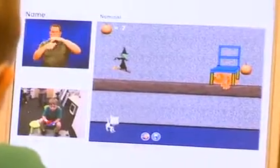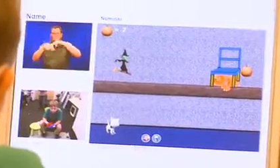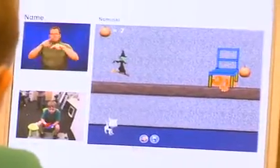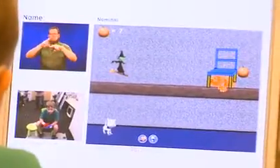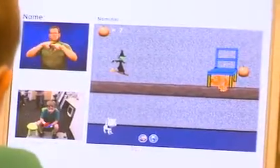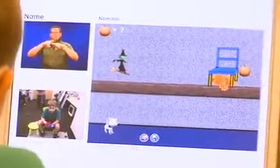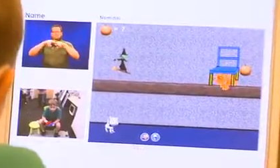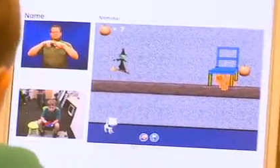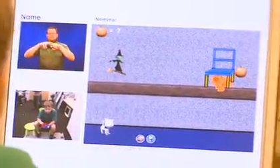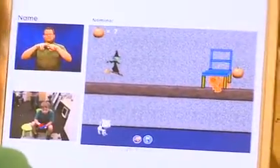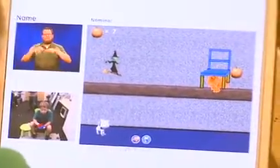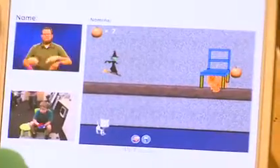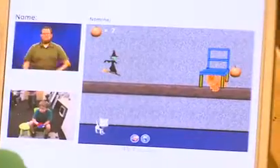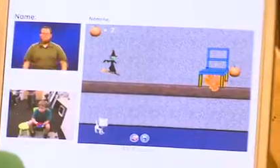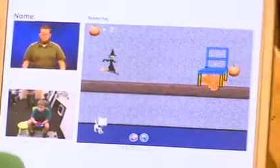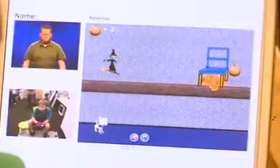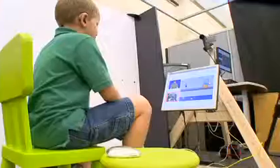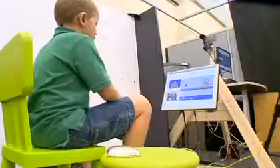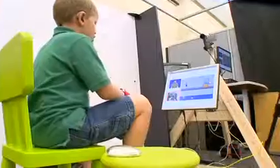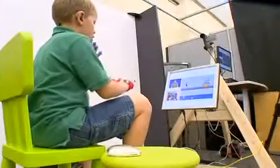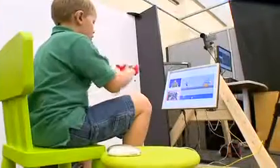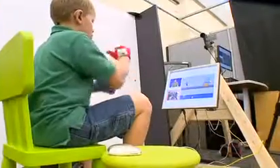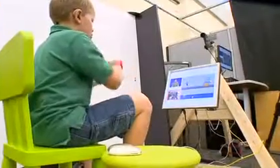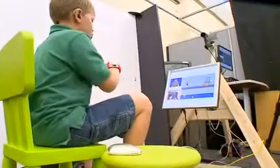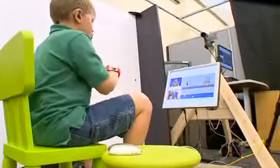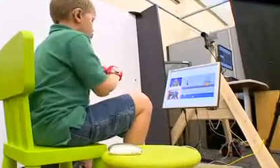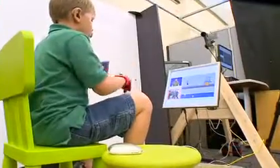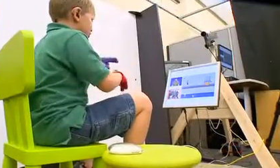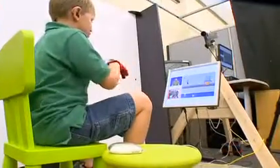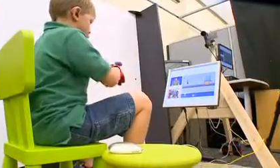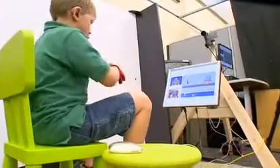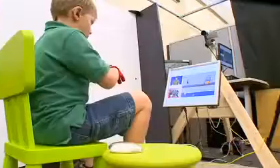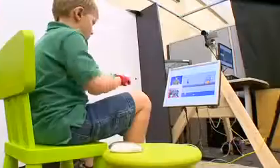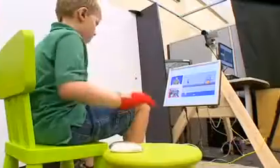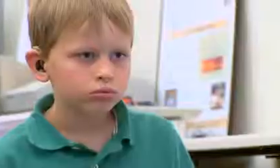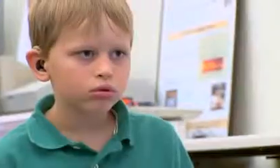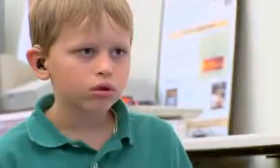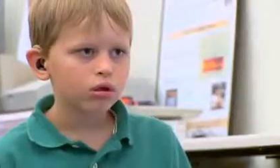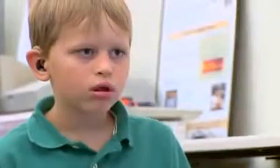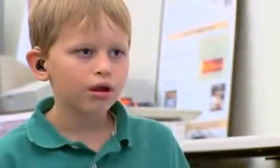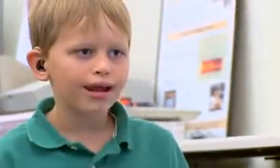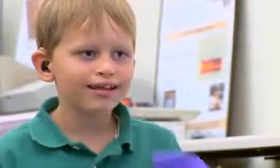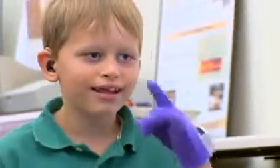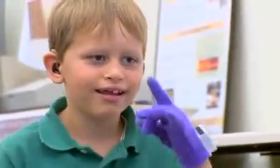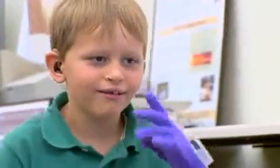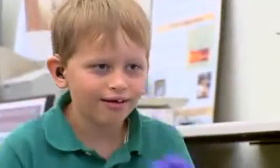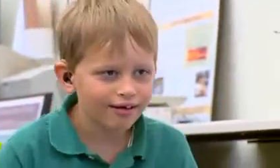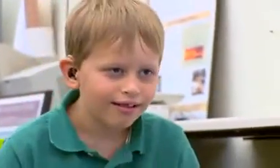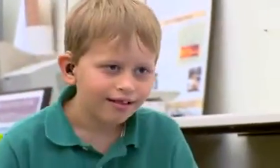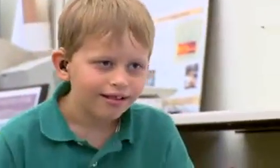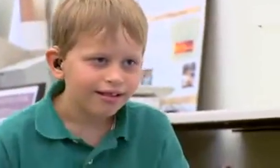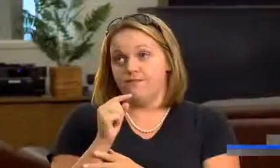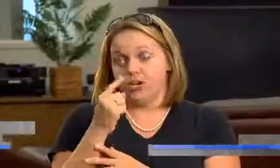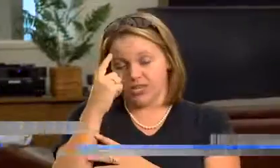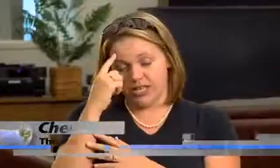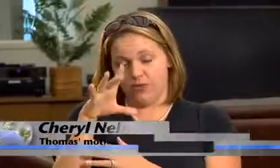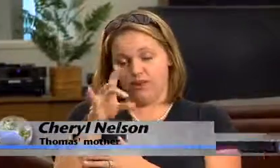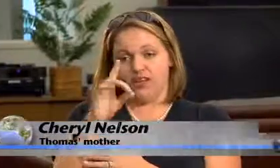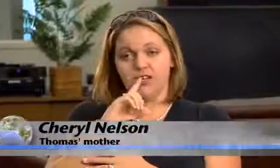is under the chair. MILES Thomas was two when doctors determined he was profoundly deaf. My first thought when I found out